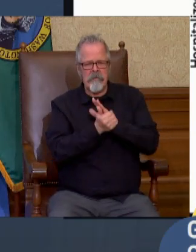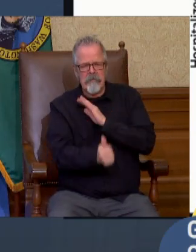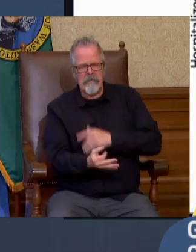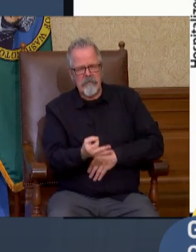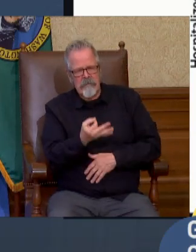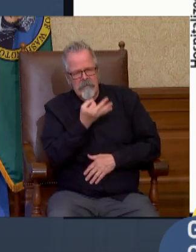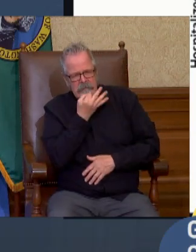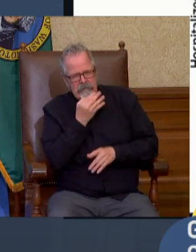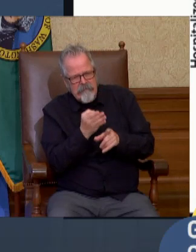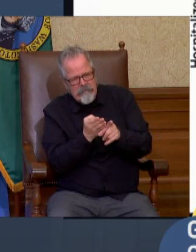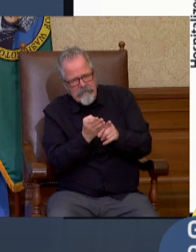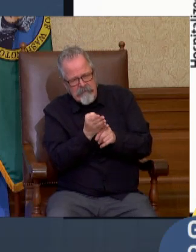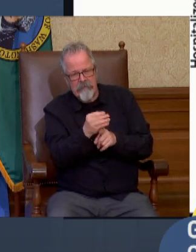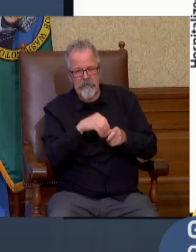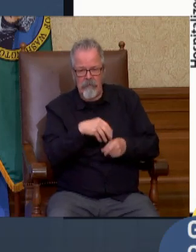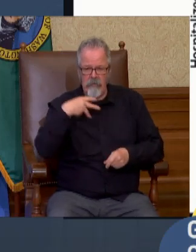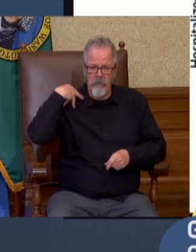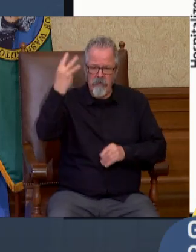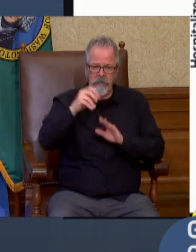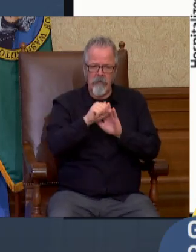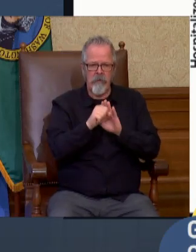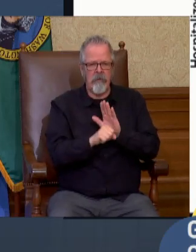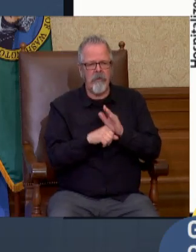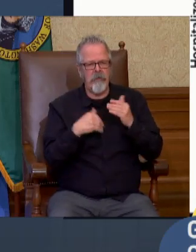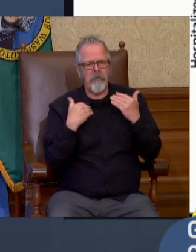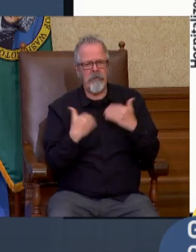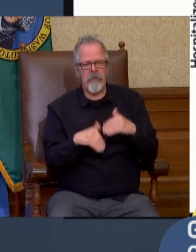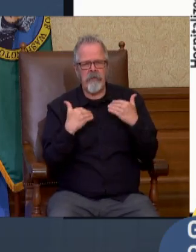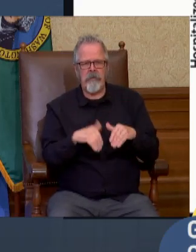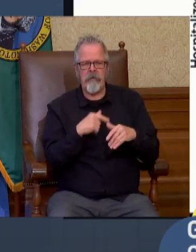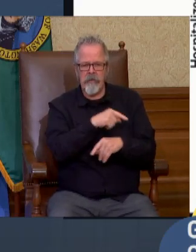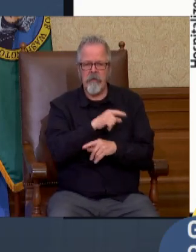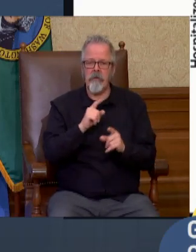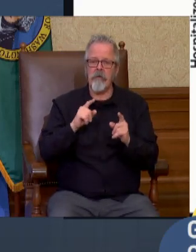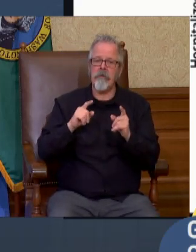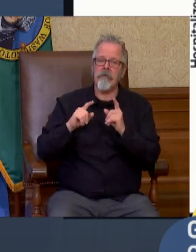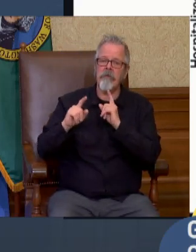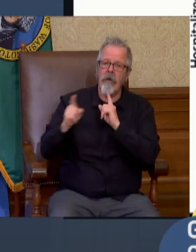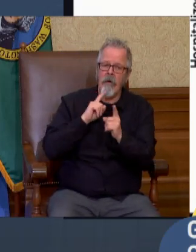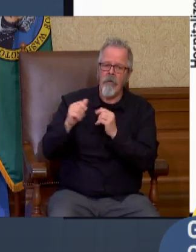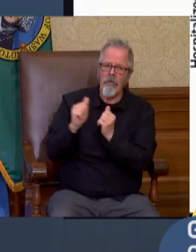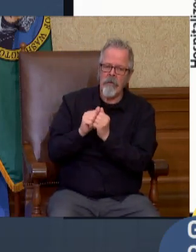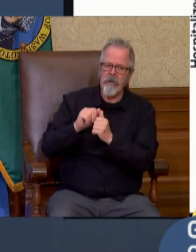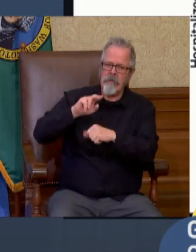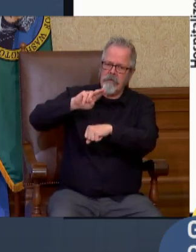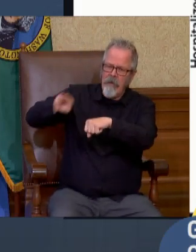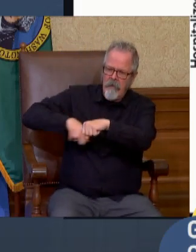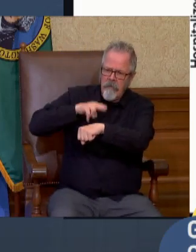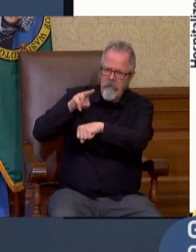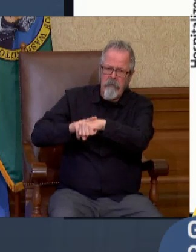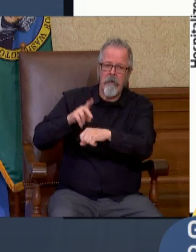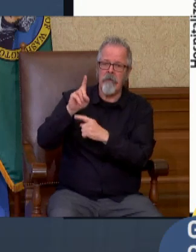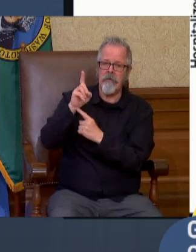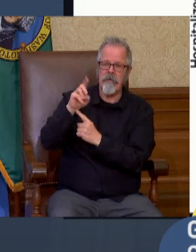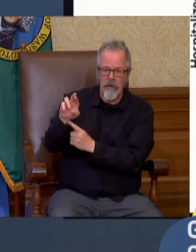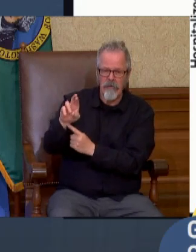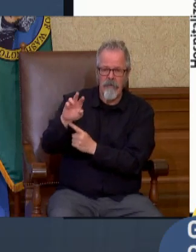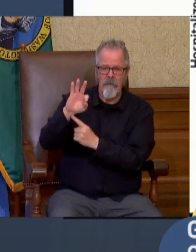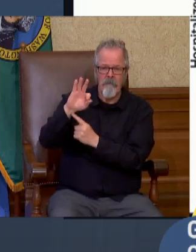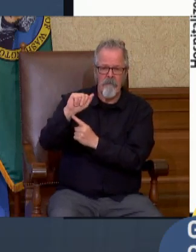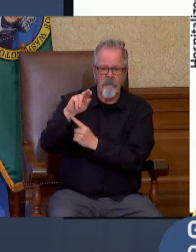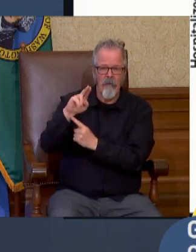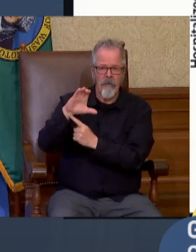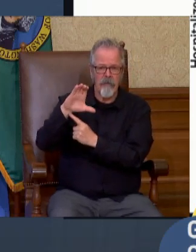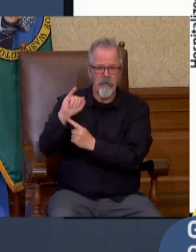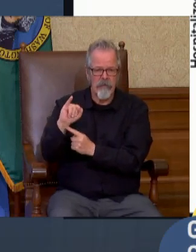administration, who run the CDC, and they tell me repeatedly that they believe our public health agency here